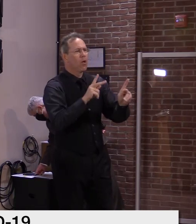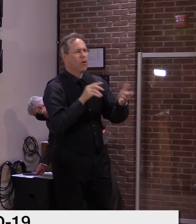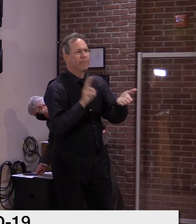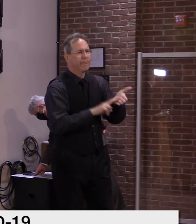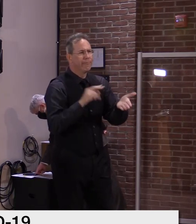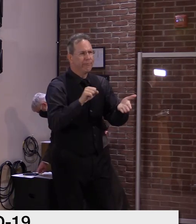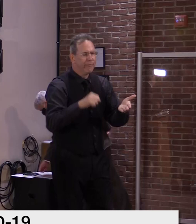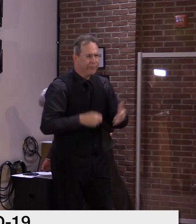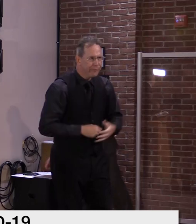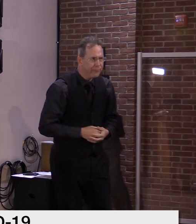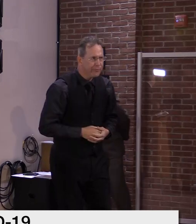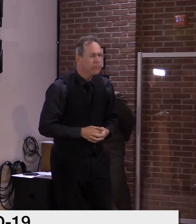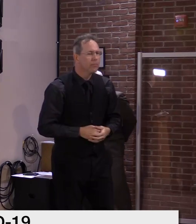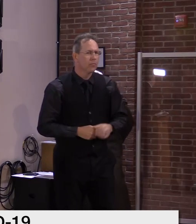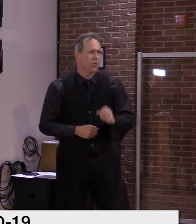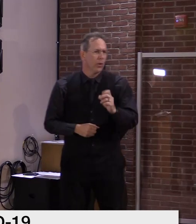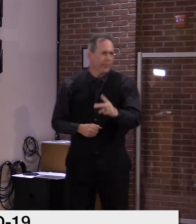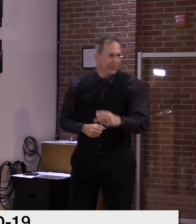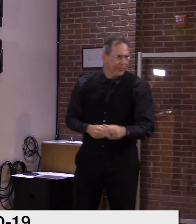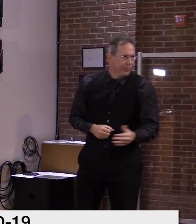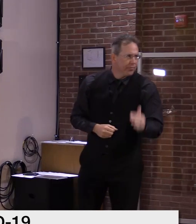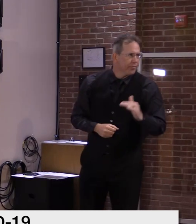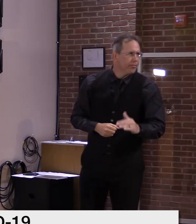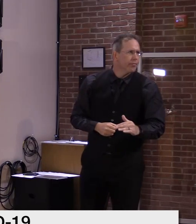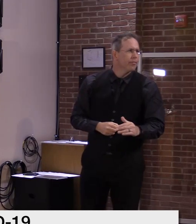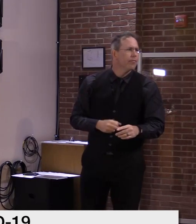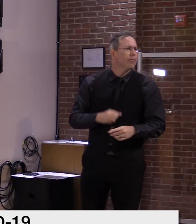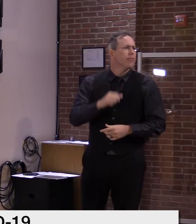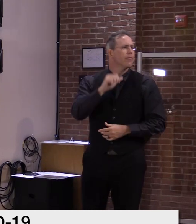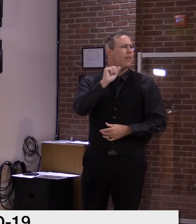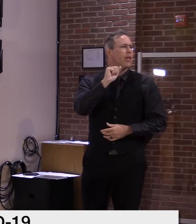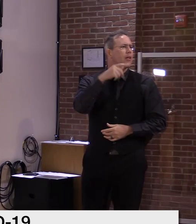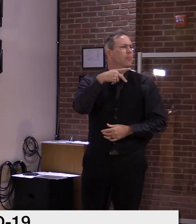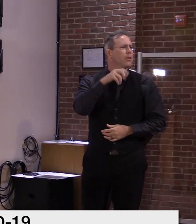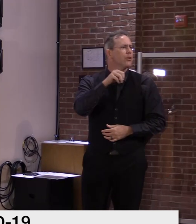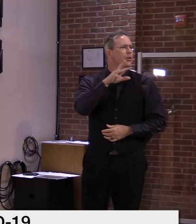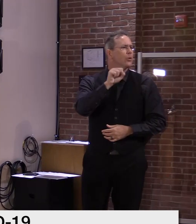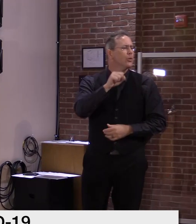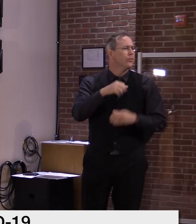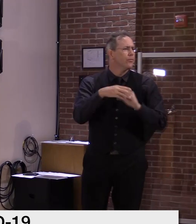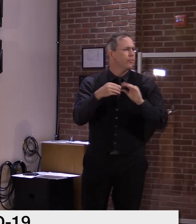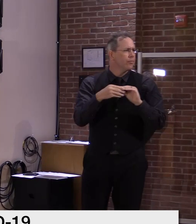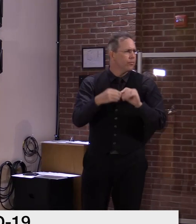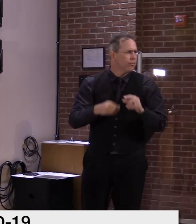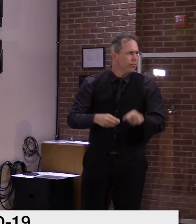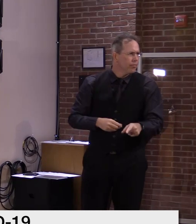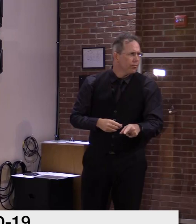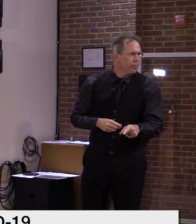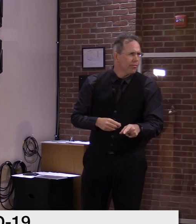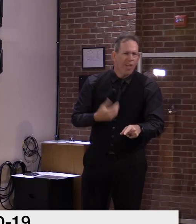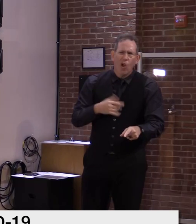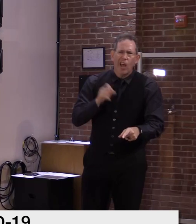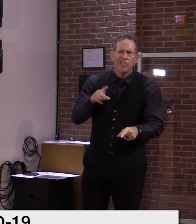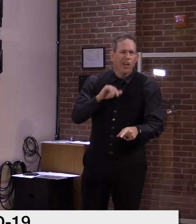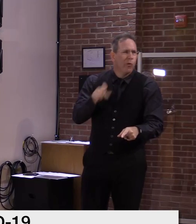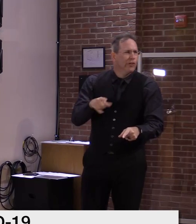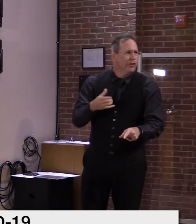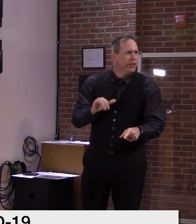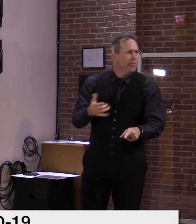Hi, everybody. Stuart just preempted me. I was going to ask that question about the physical abuse, and I haven't had time to think up another